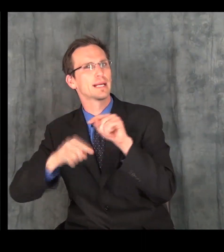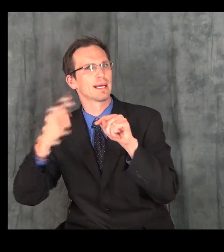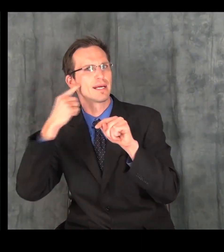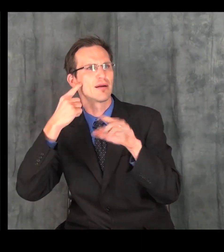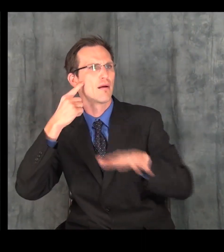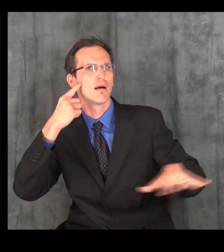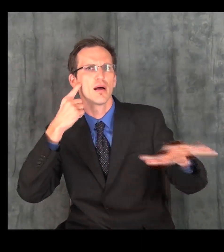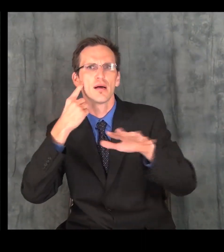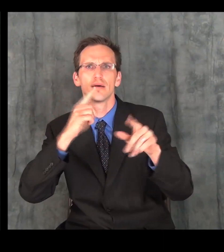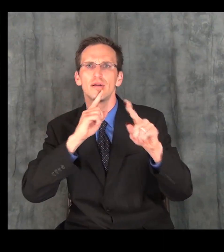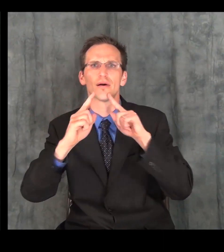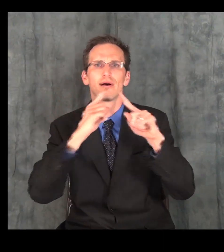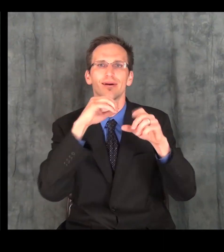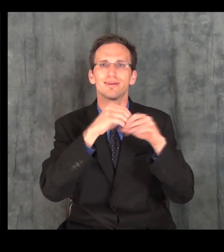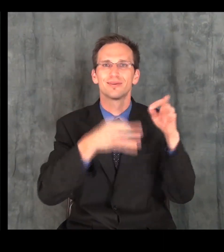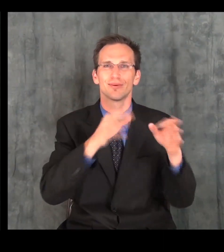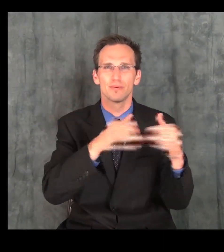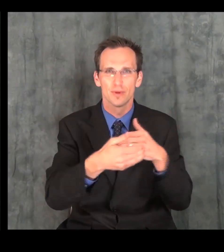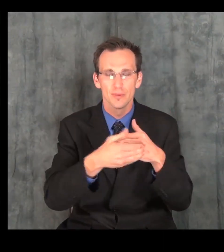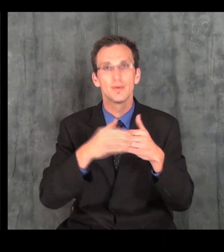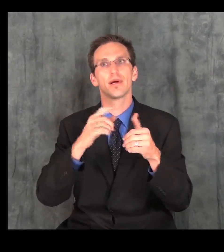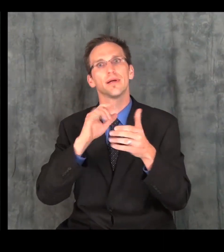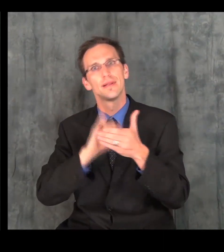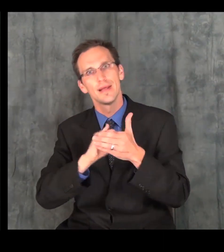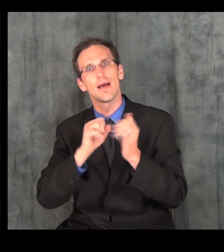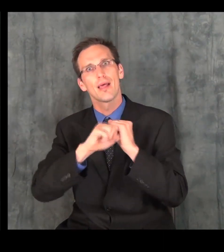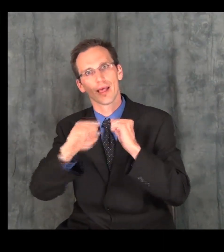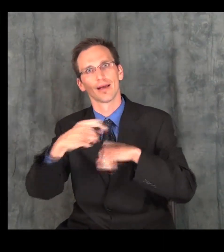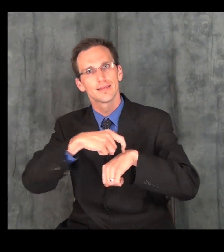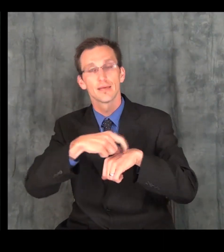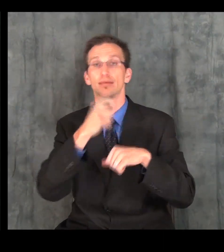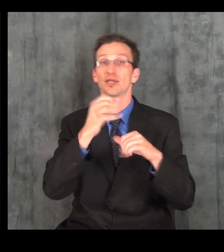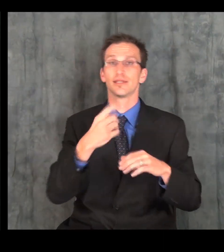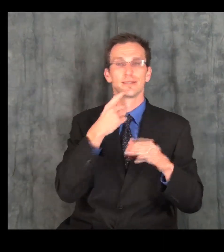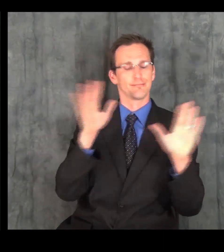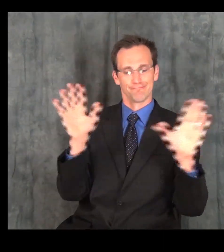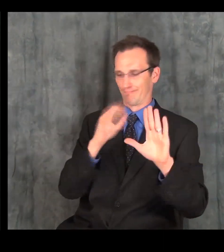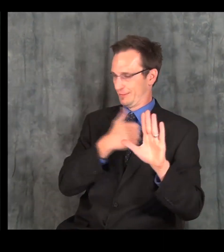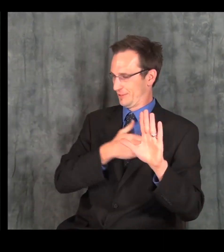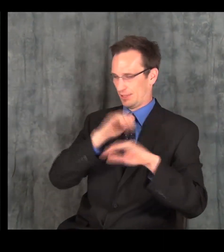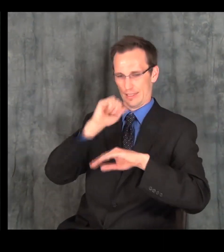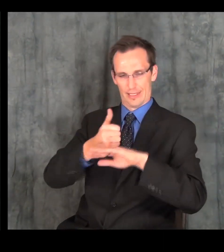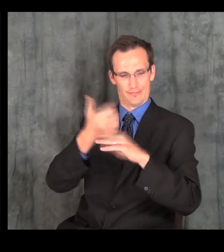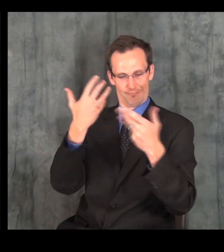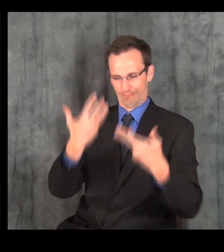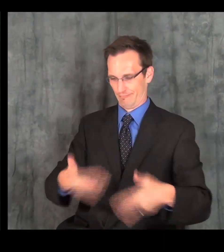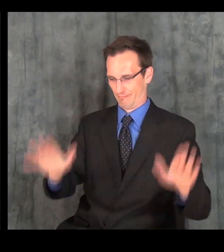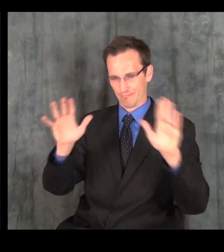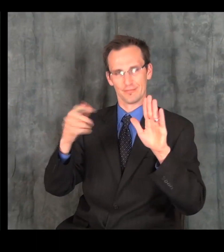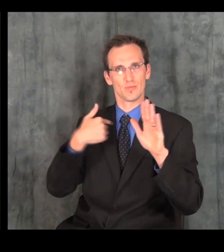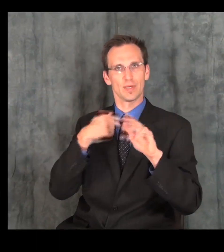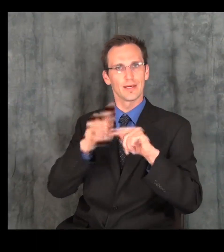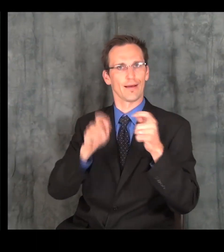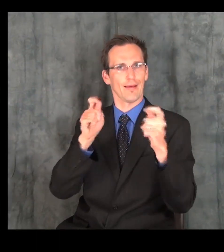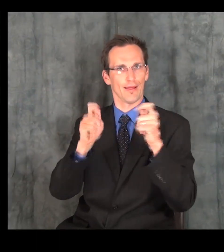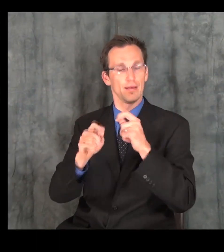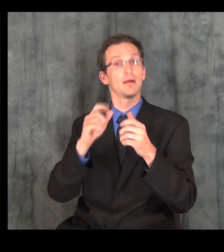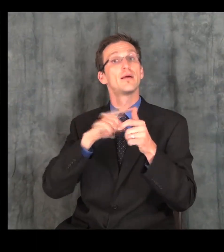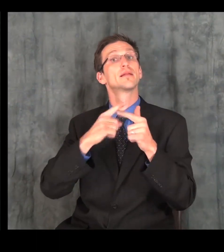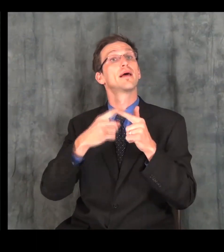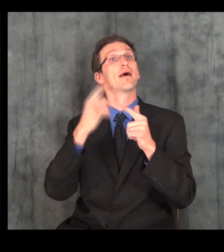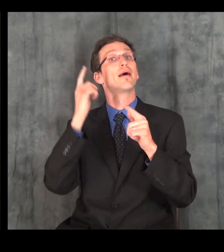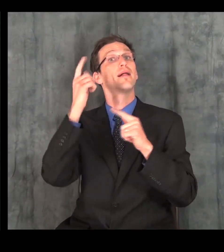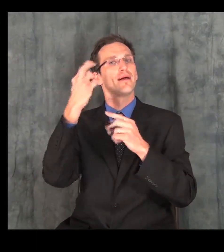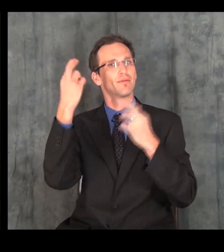minutes trying to figure out how they did that. The judge said, no, we can't do anything, it's all set up and it's all, that's as far as we can go. But they found out there was actually